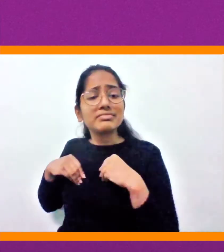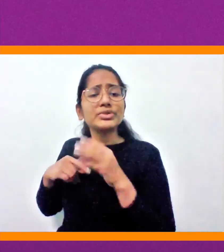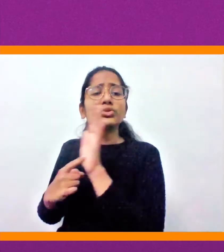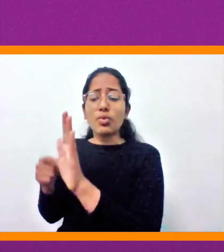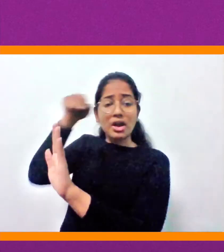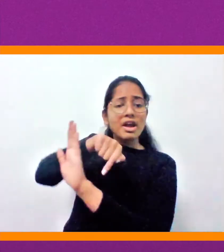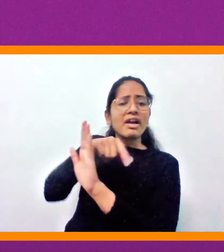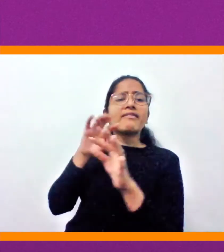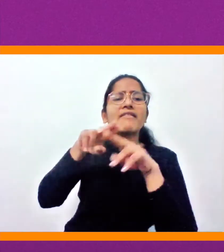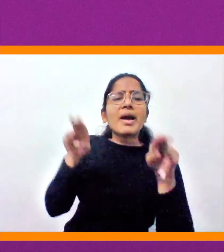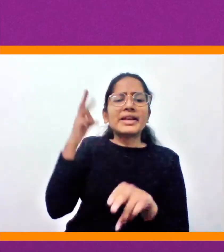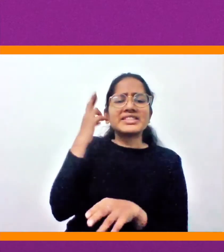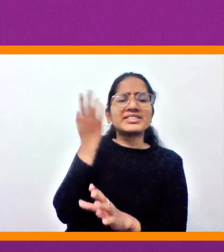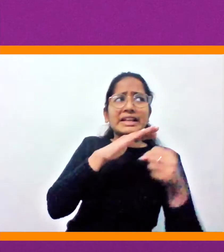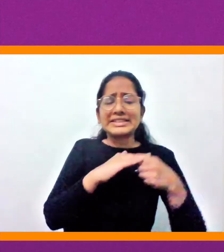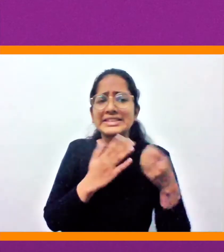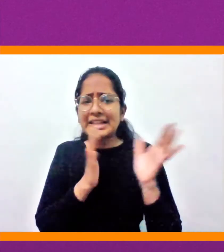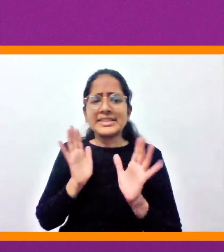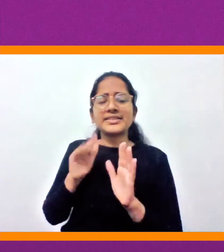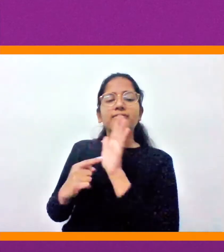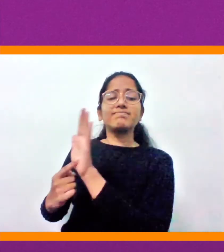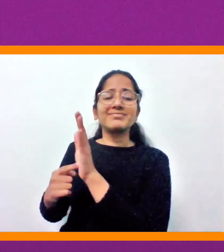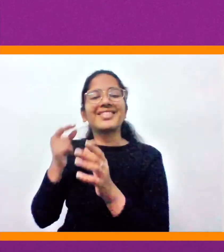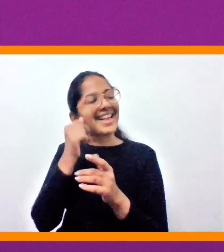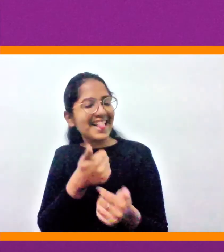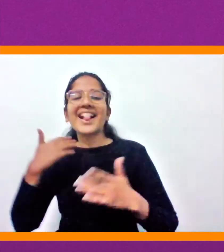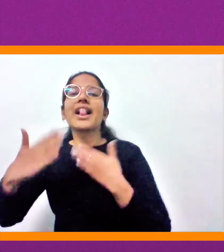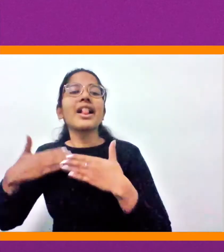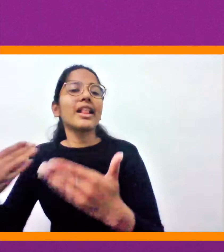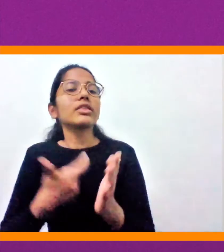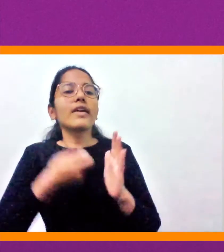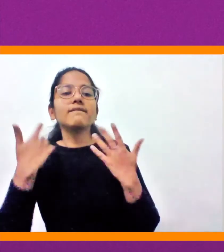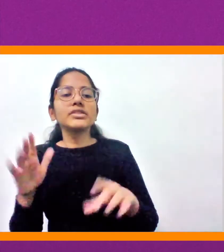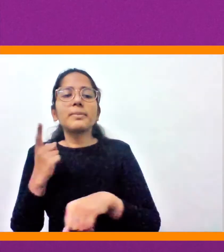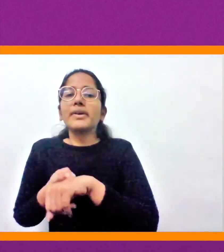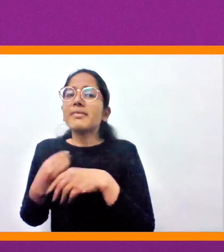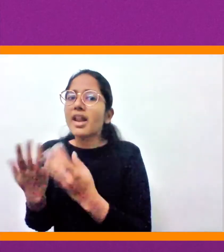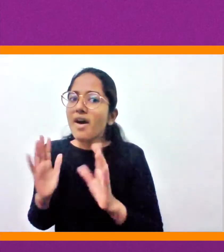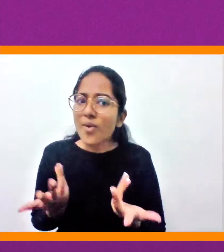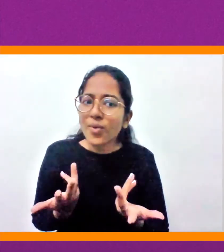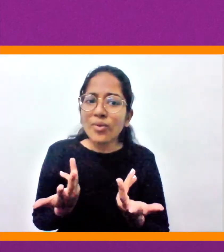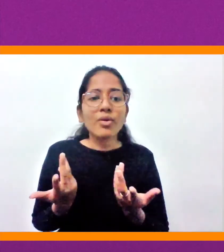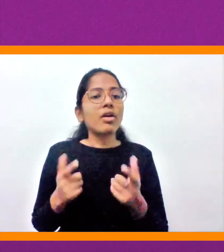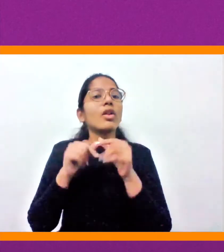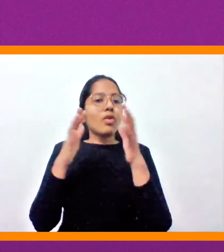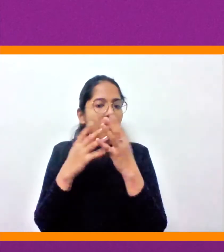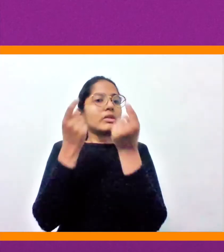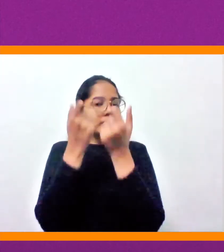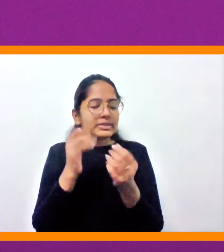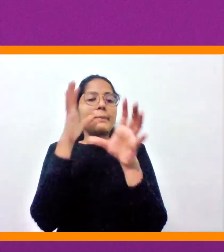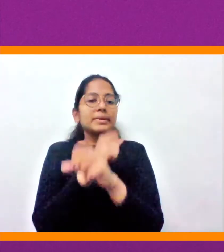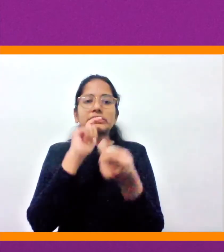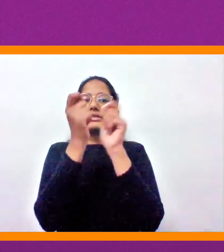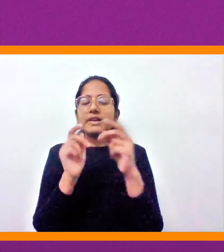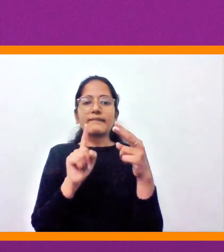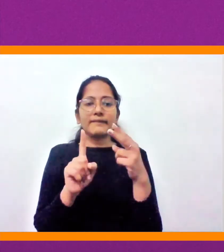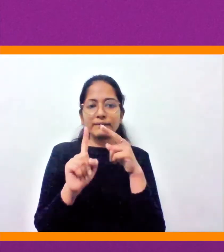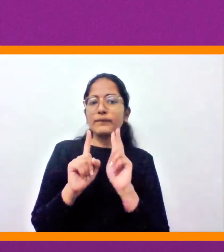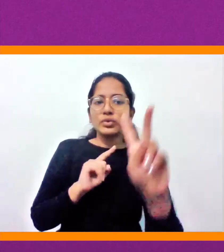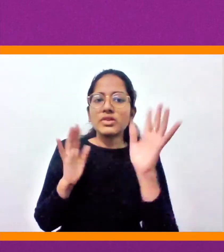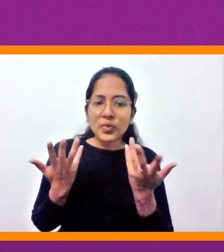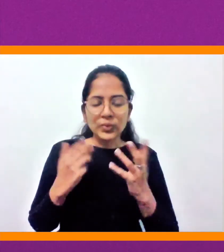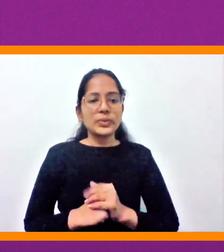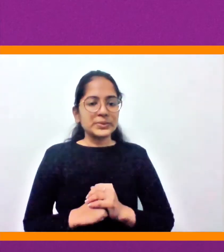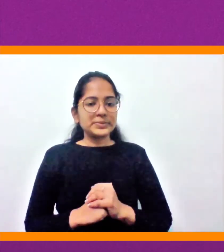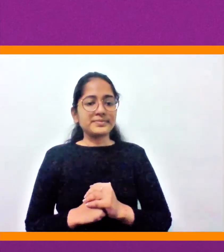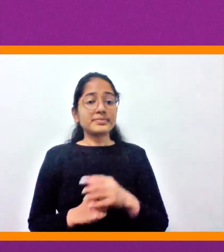occurs across a continuum, and chances are that most of us have at some point or another not acquired the